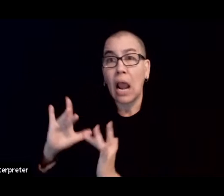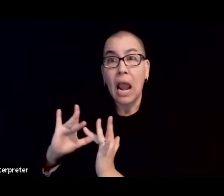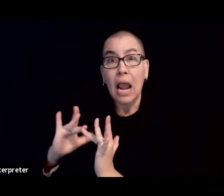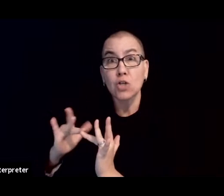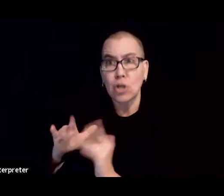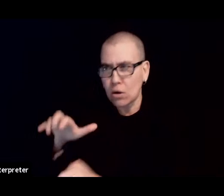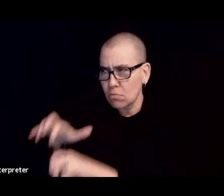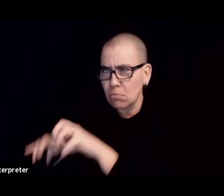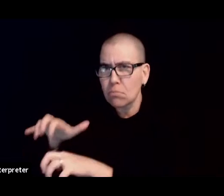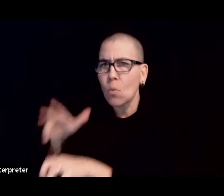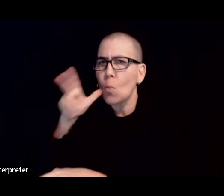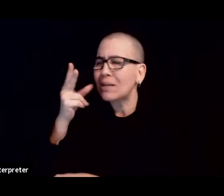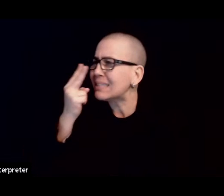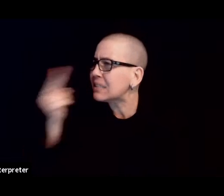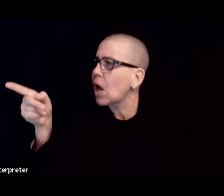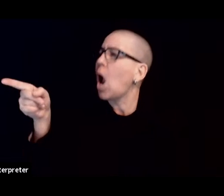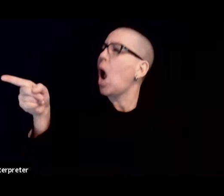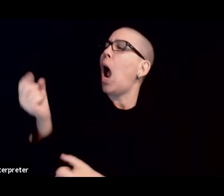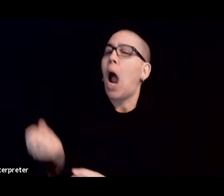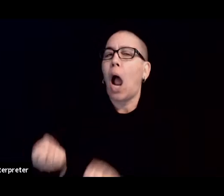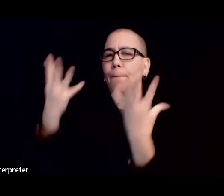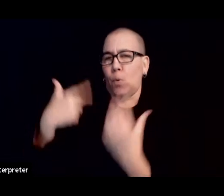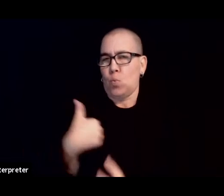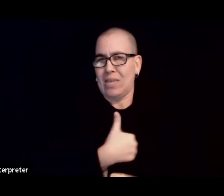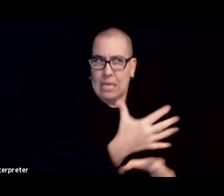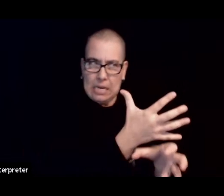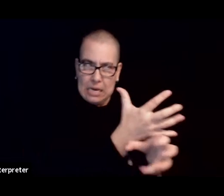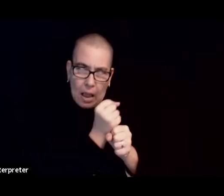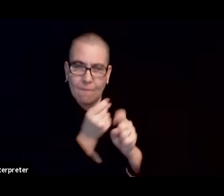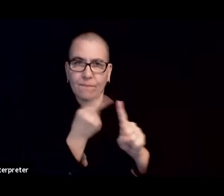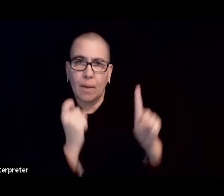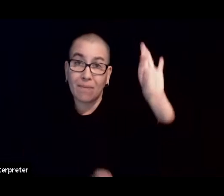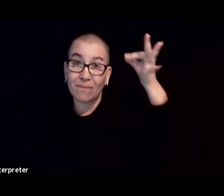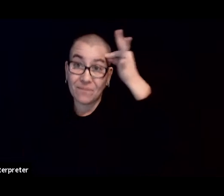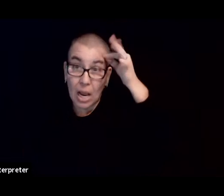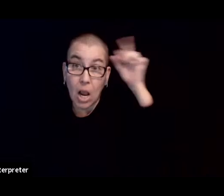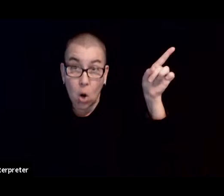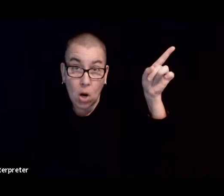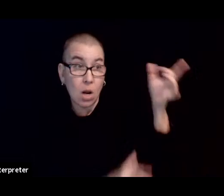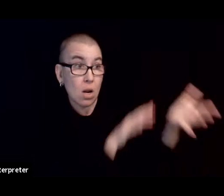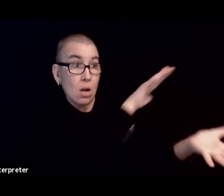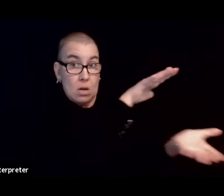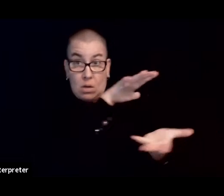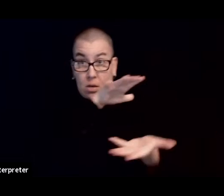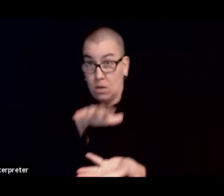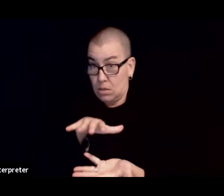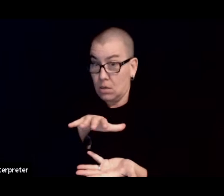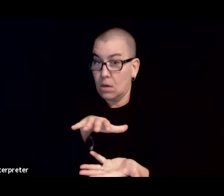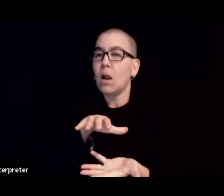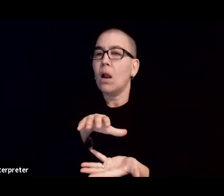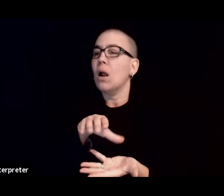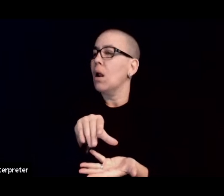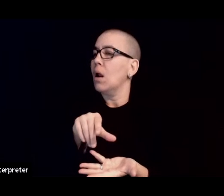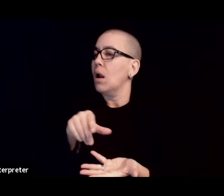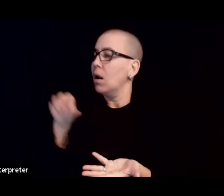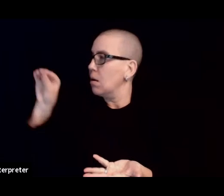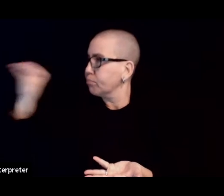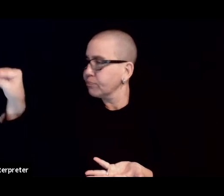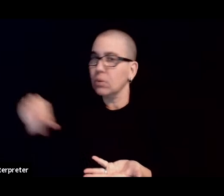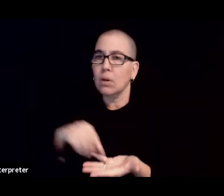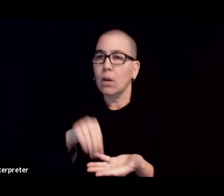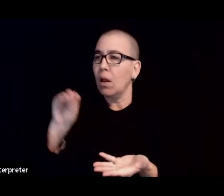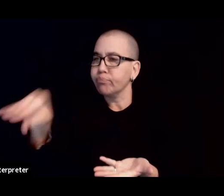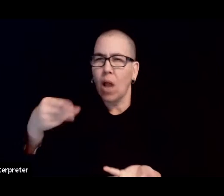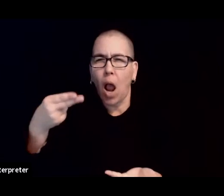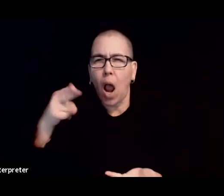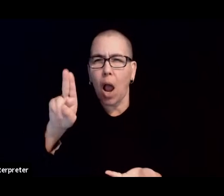feds. The shipments that come into Minnesota are being allocated according to the approach we've discussed before. We know that there's